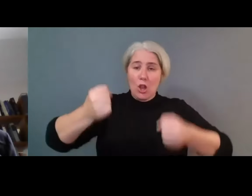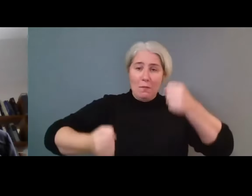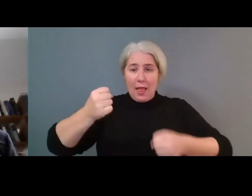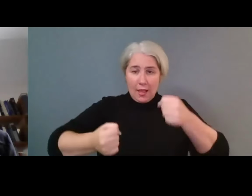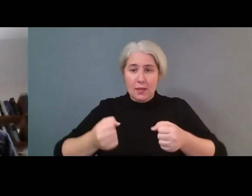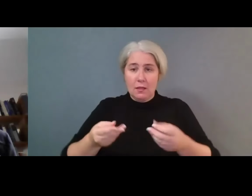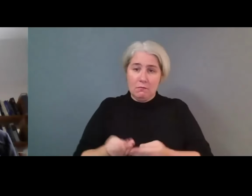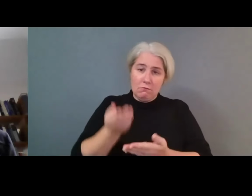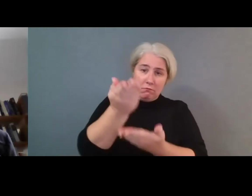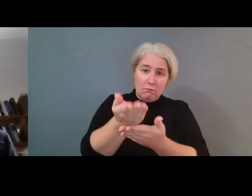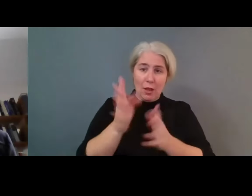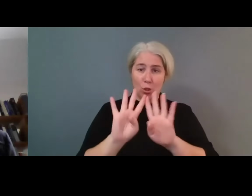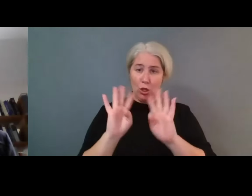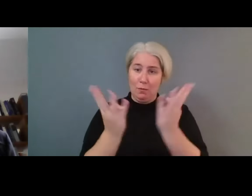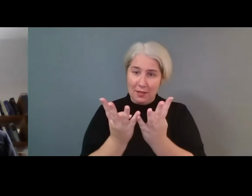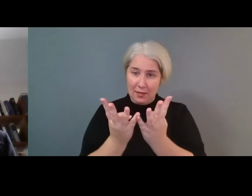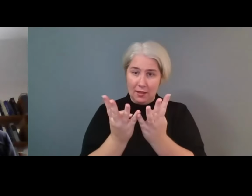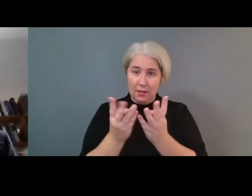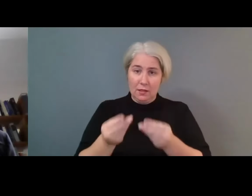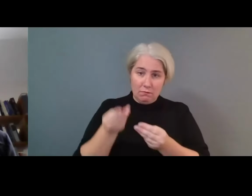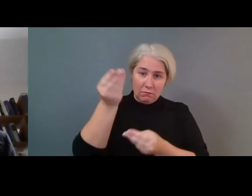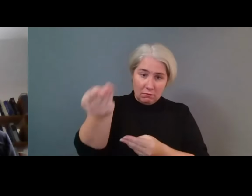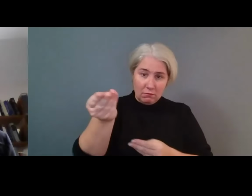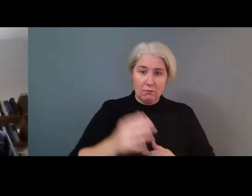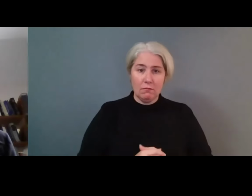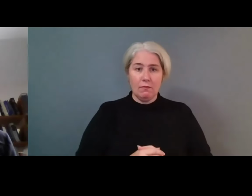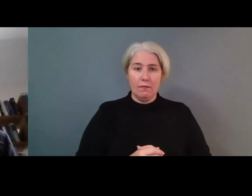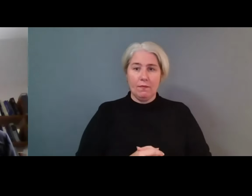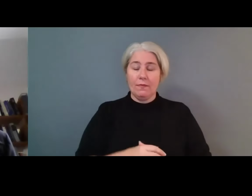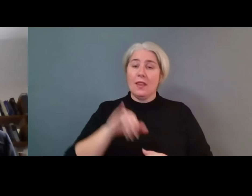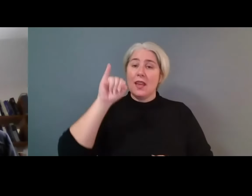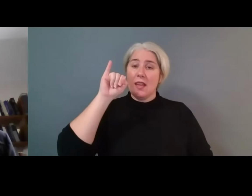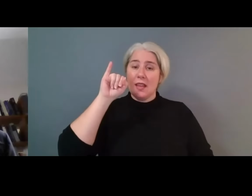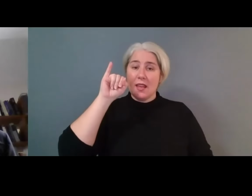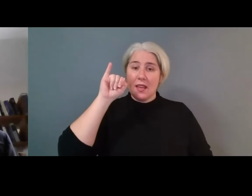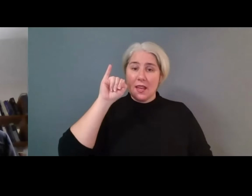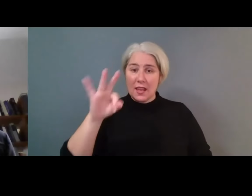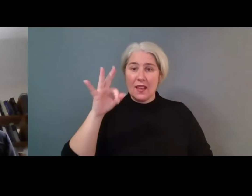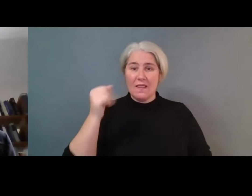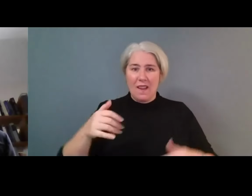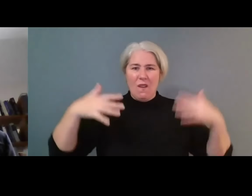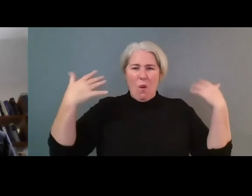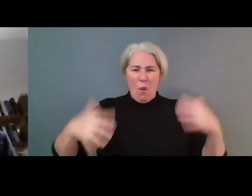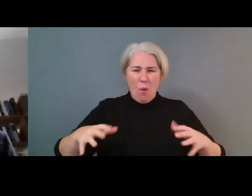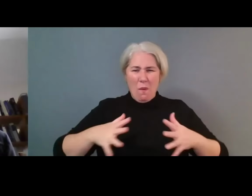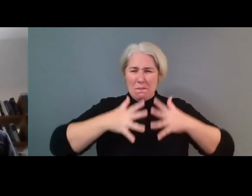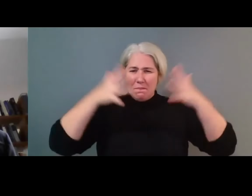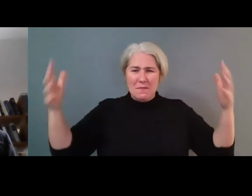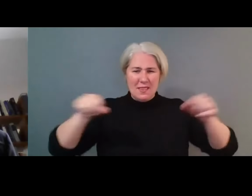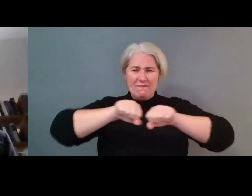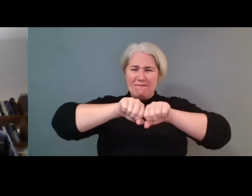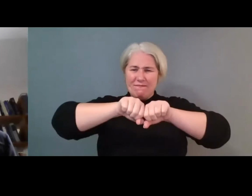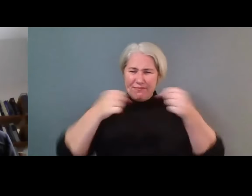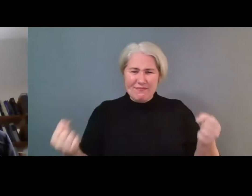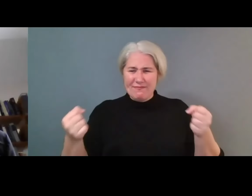committee, and it is about grave and systemic violations of the rights enshrined